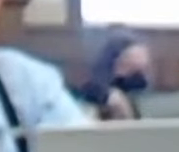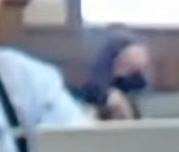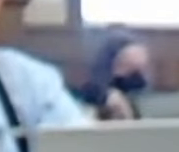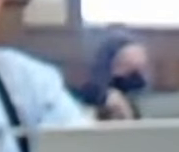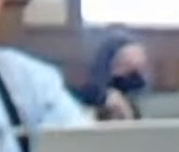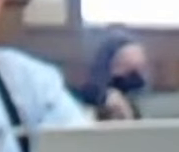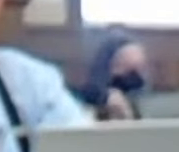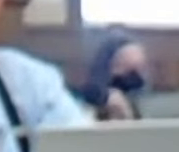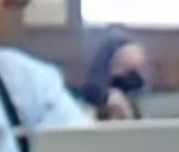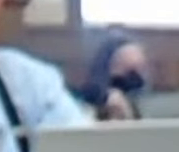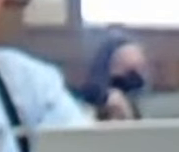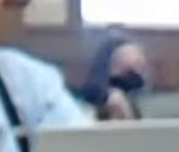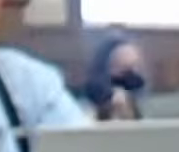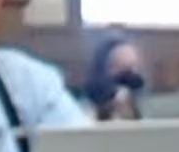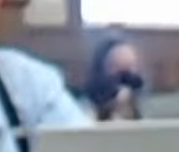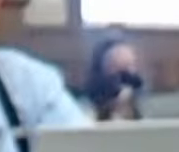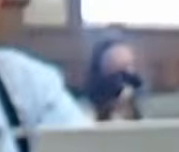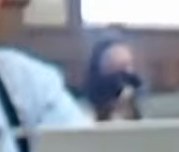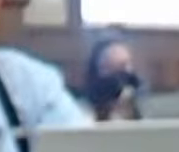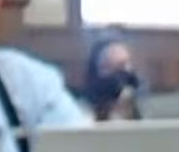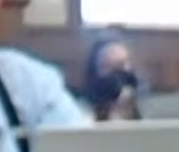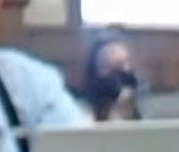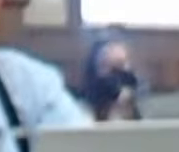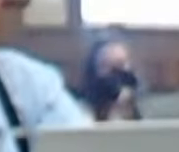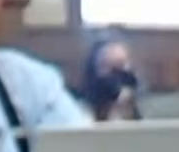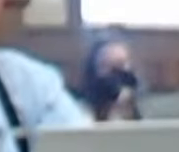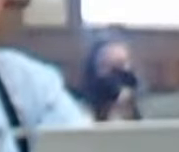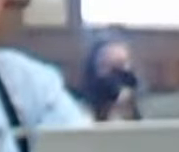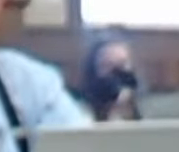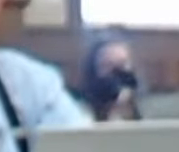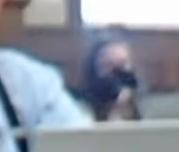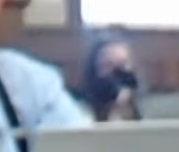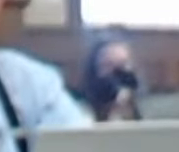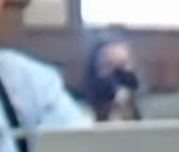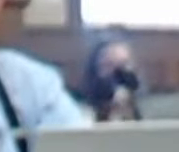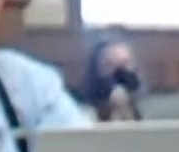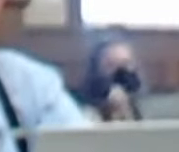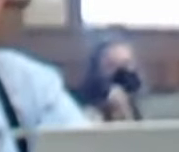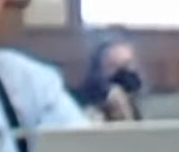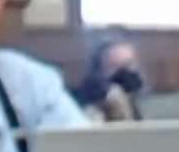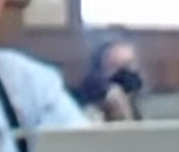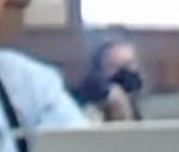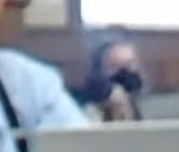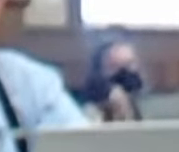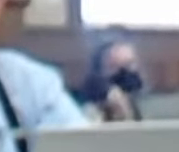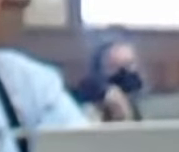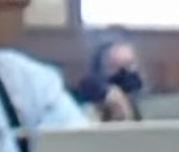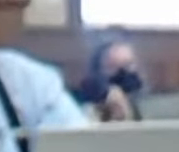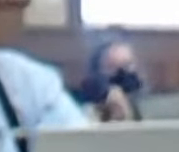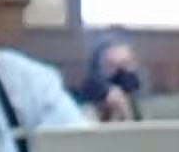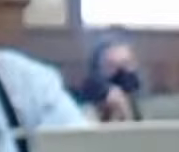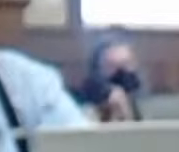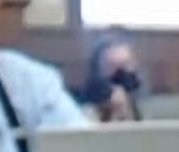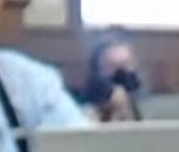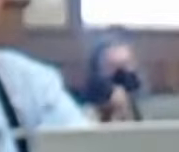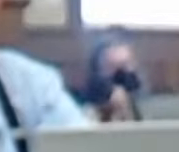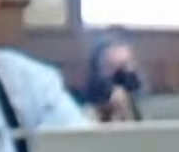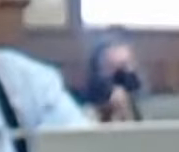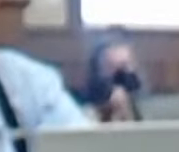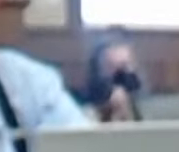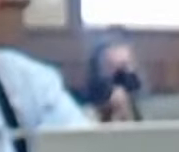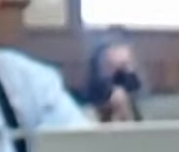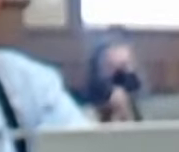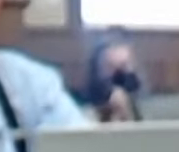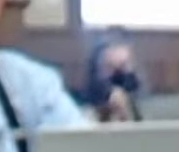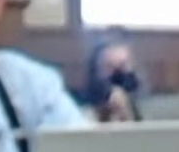effort to accommodate a blind student or one or more blind students, and that I was very